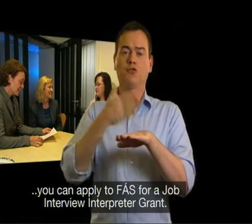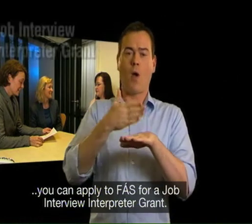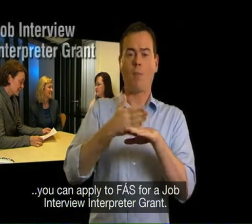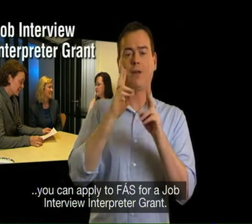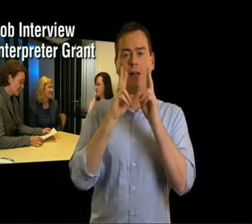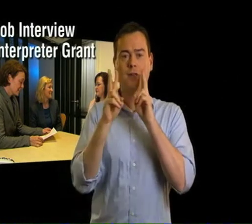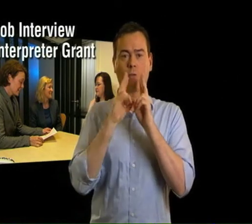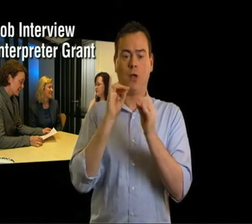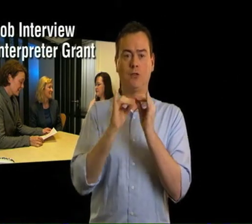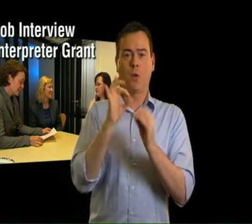grant.